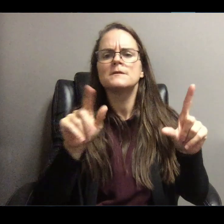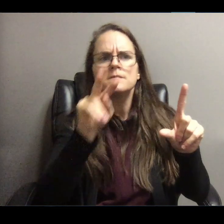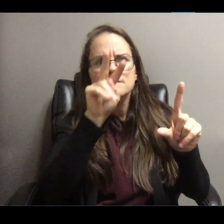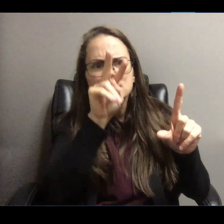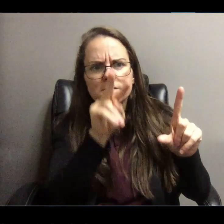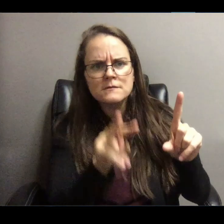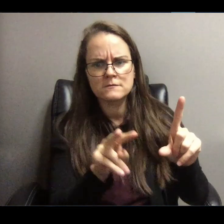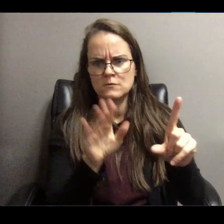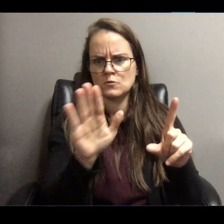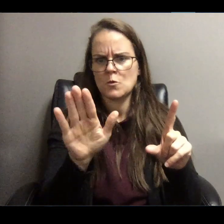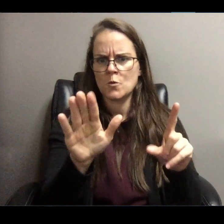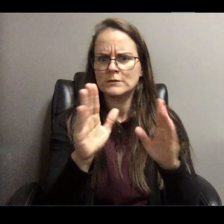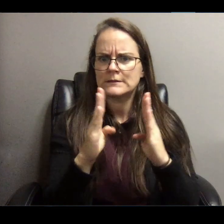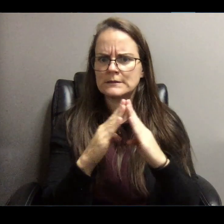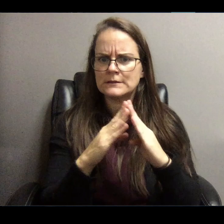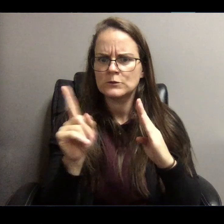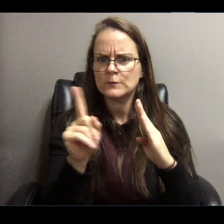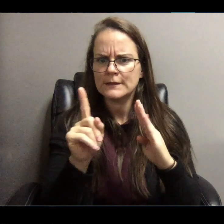by clicking this link.